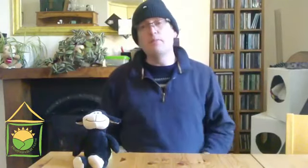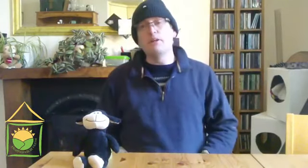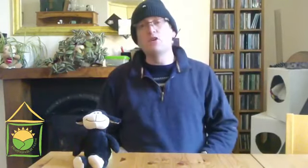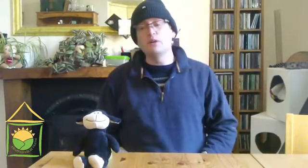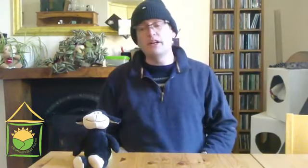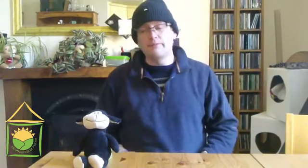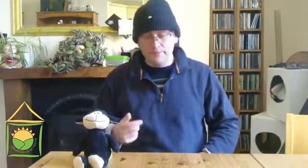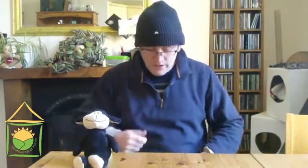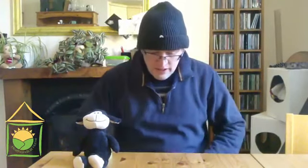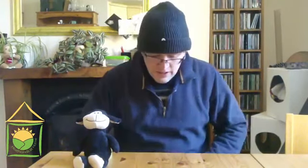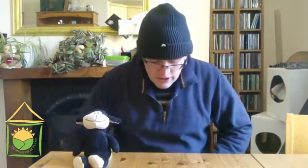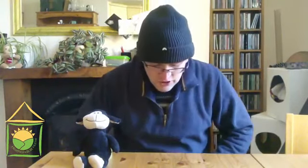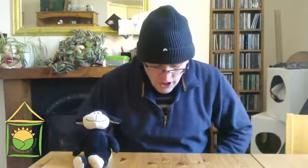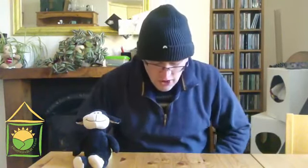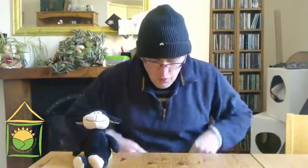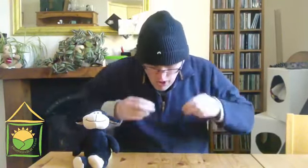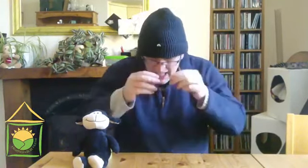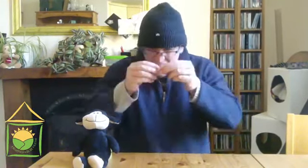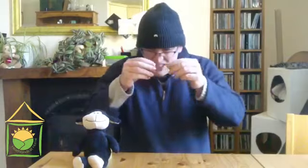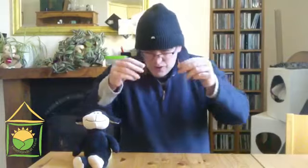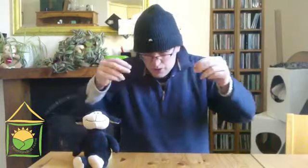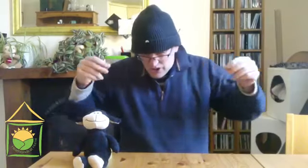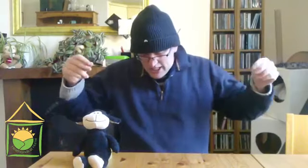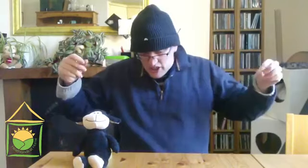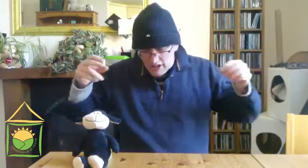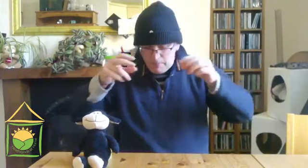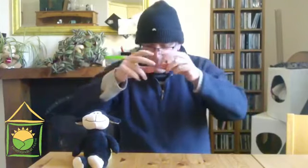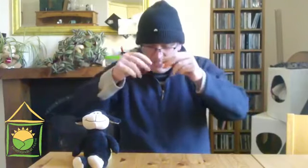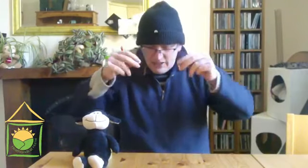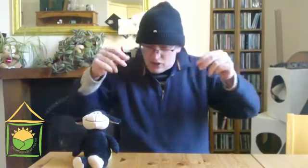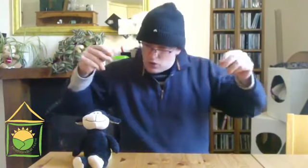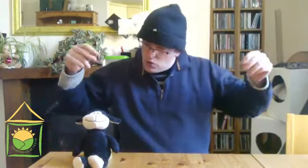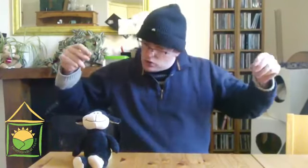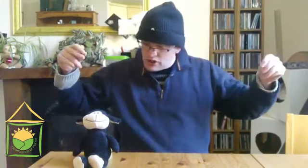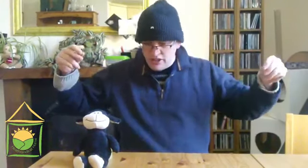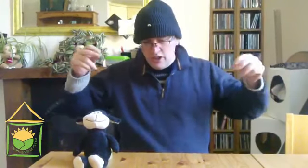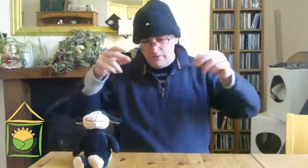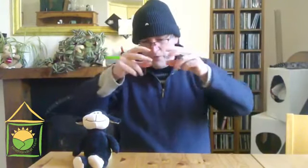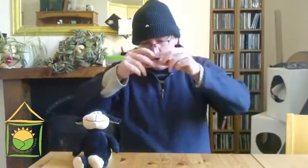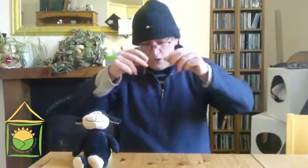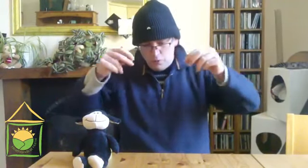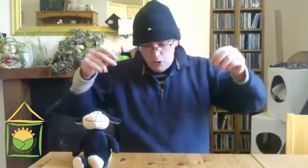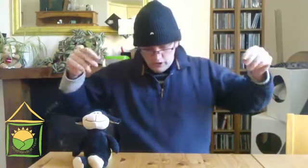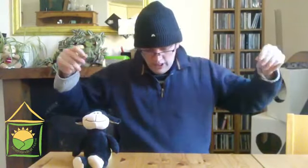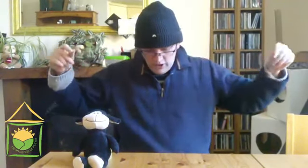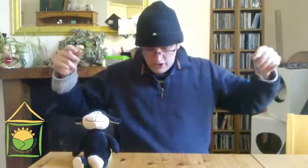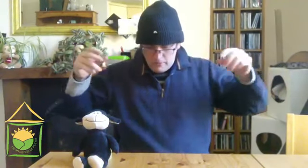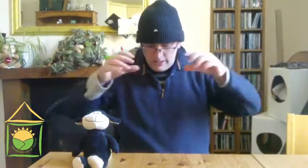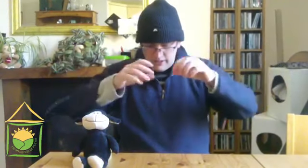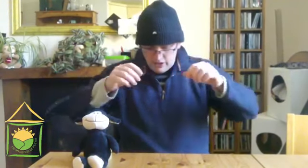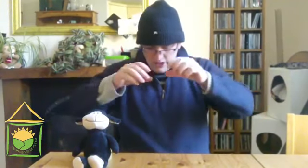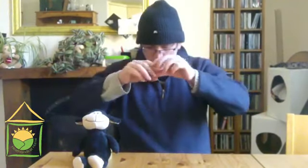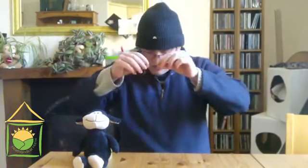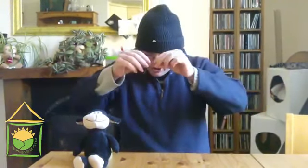good, wouldn't it? So woolly is this one. So you're kind of making the cord for the wool. You know, coming, you know, it's like